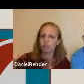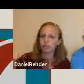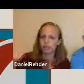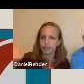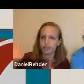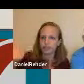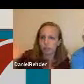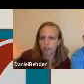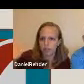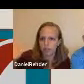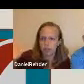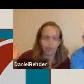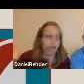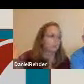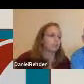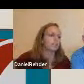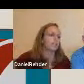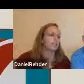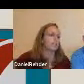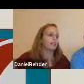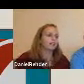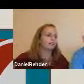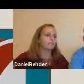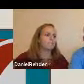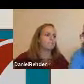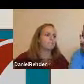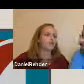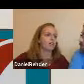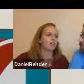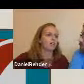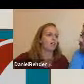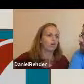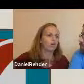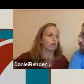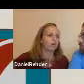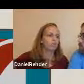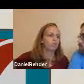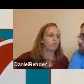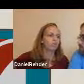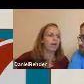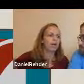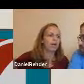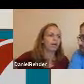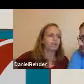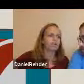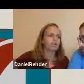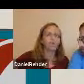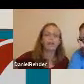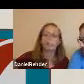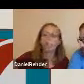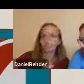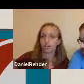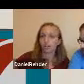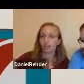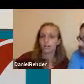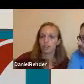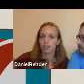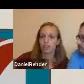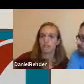it because I assumed it wasn't even a possibility. And so when we got